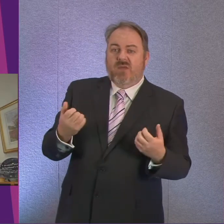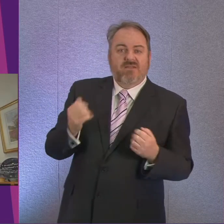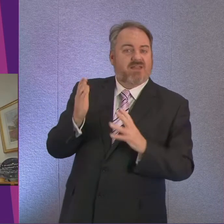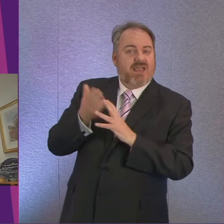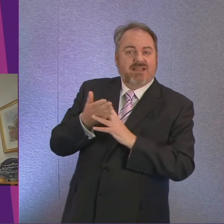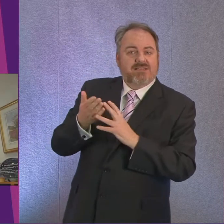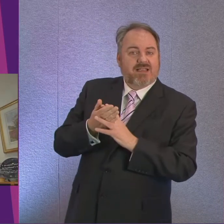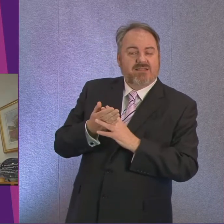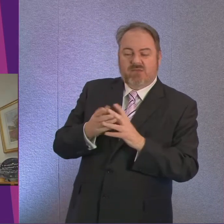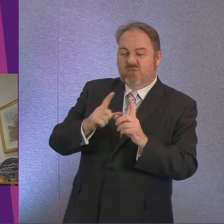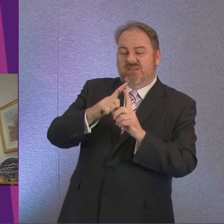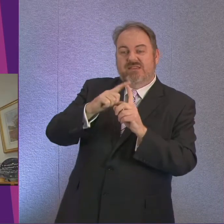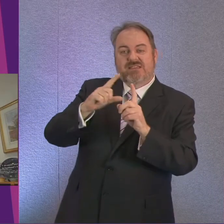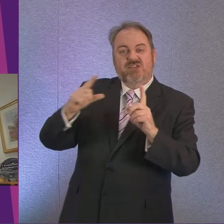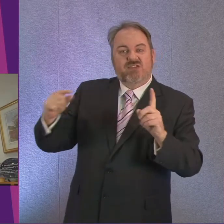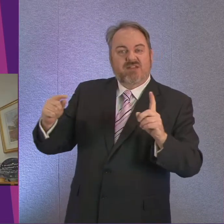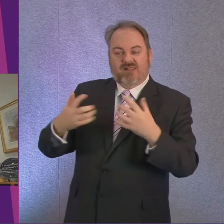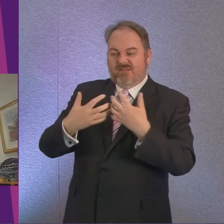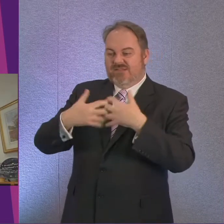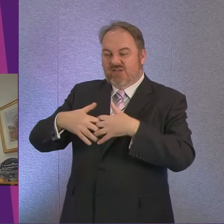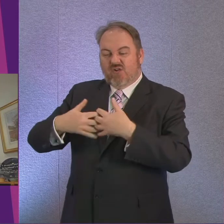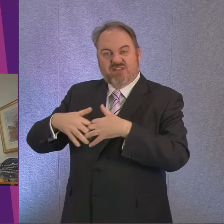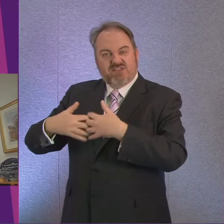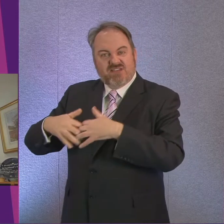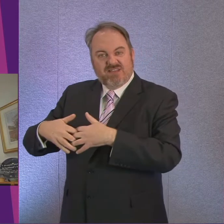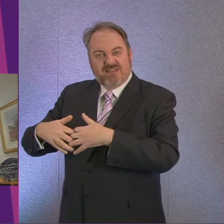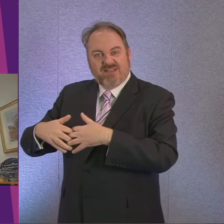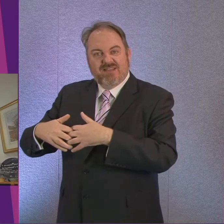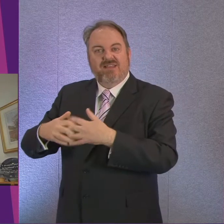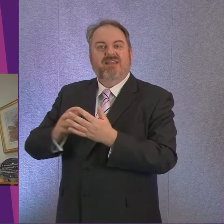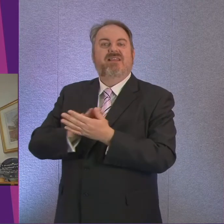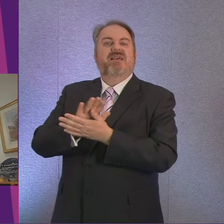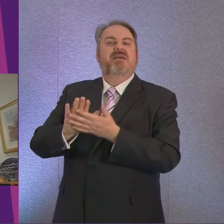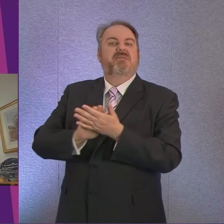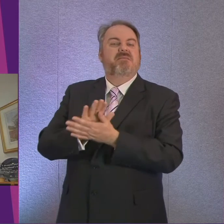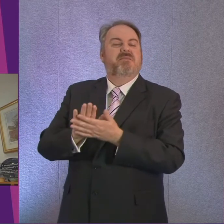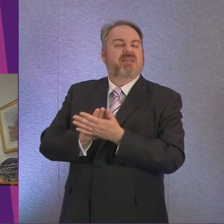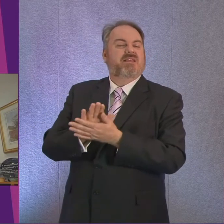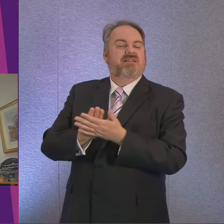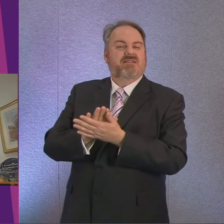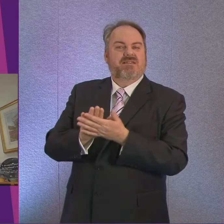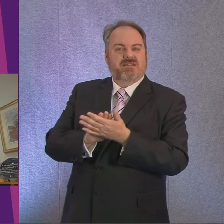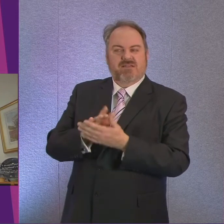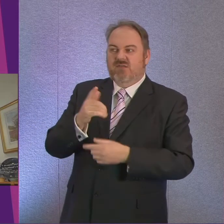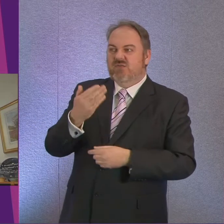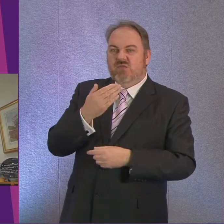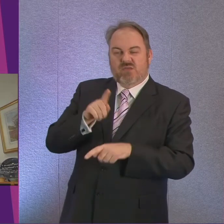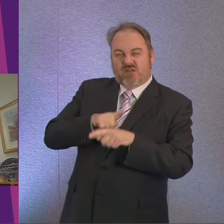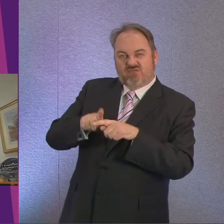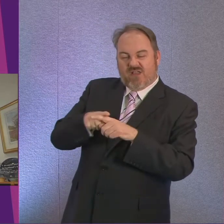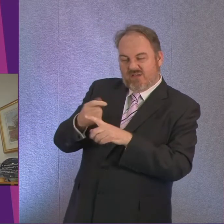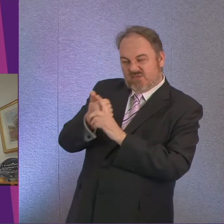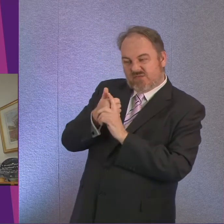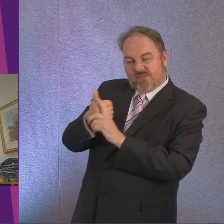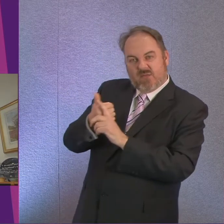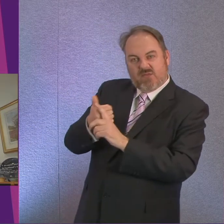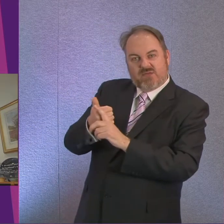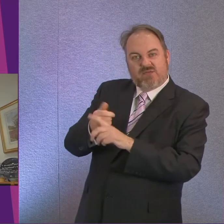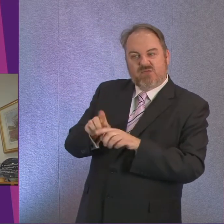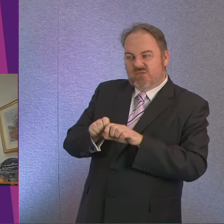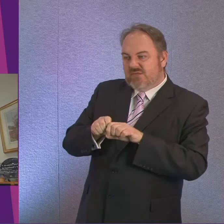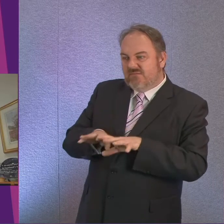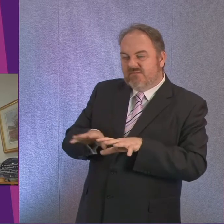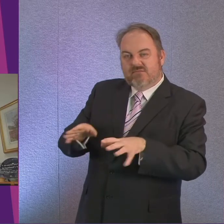digital connectivity, and I know that schools are working in a very focused way to try to overcome that through either the distribution of